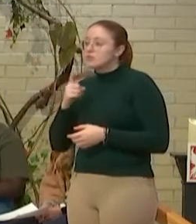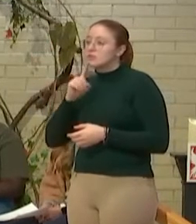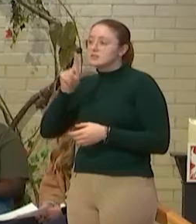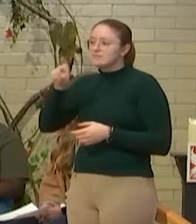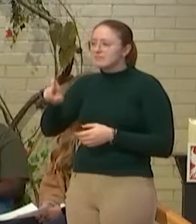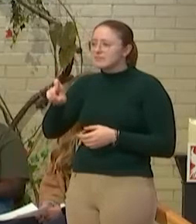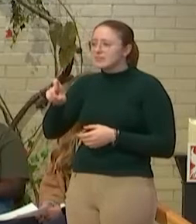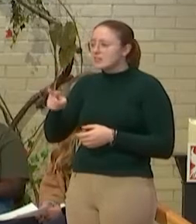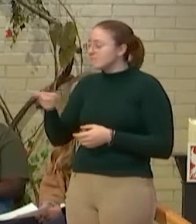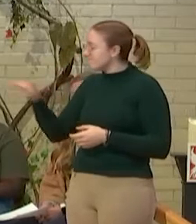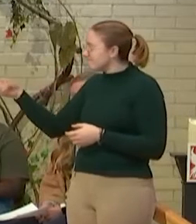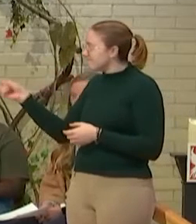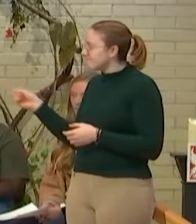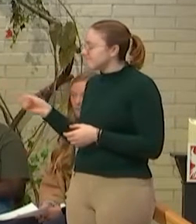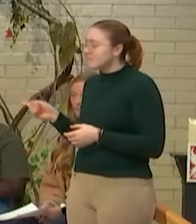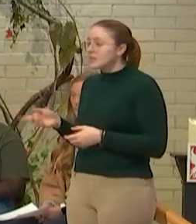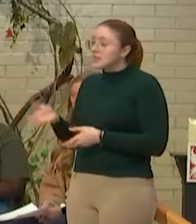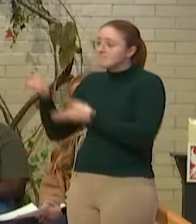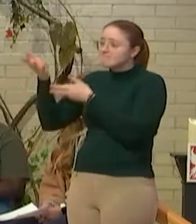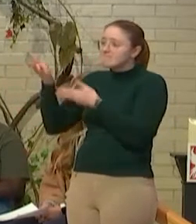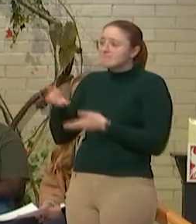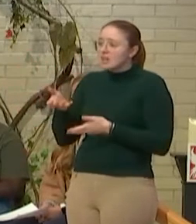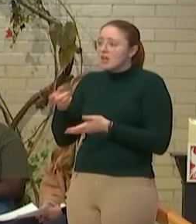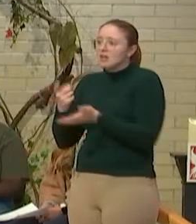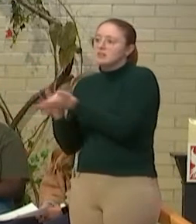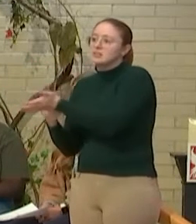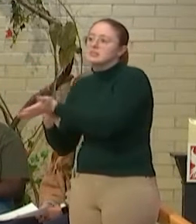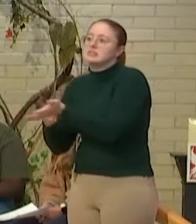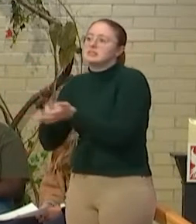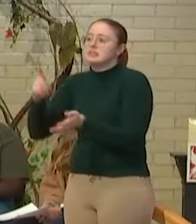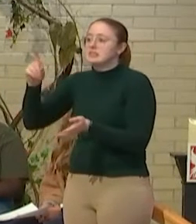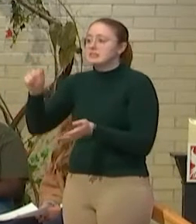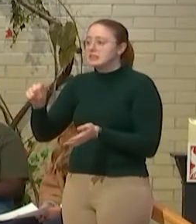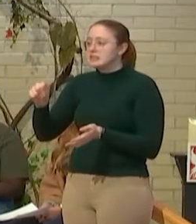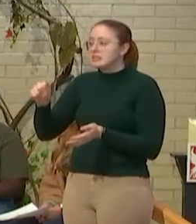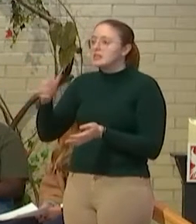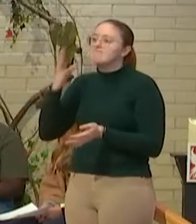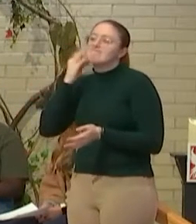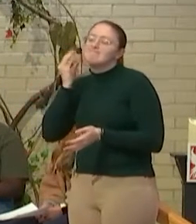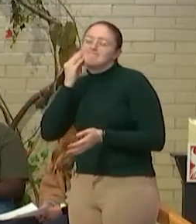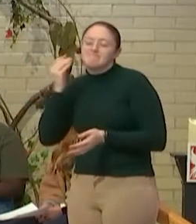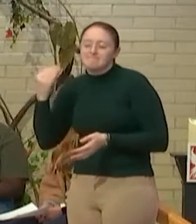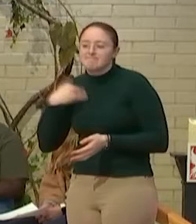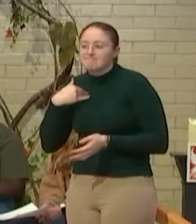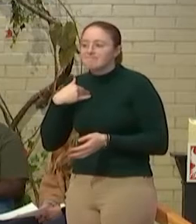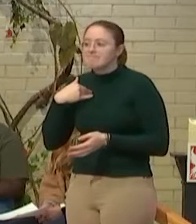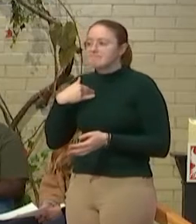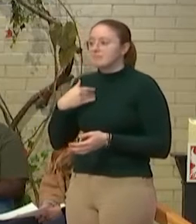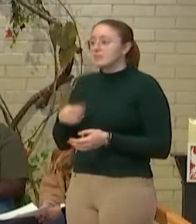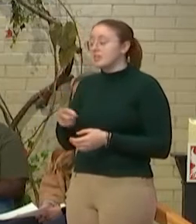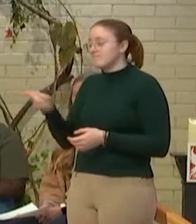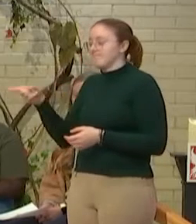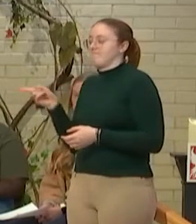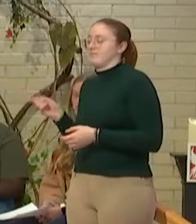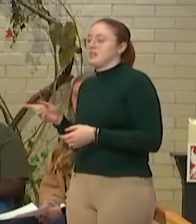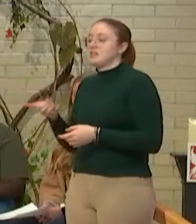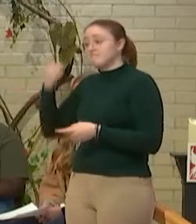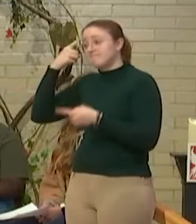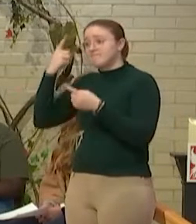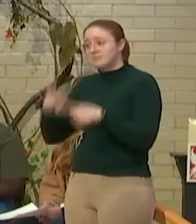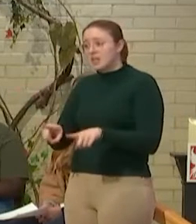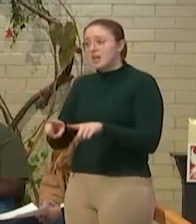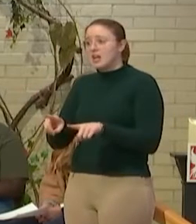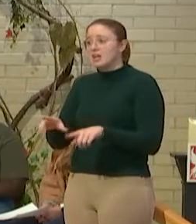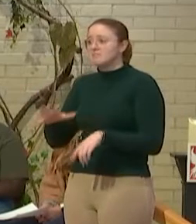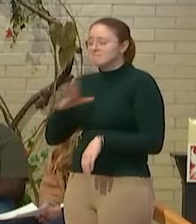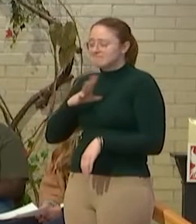their experiences and tell you a little more. They're the ones who agreed to step out of their comfort zone and